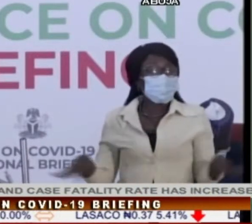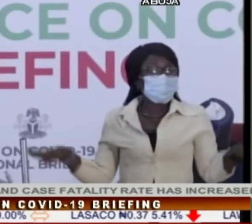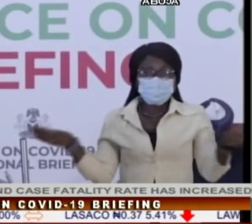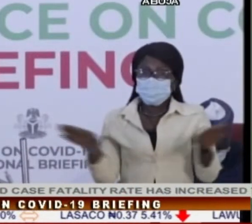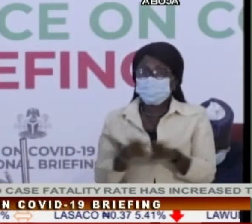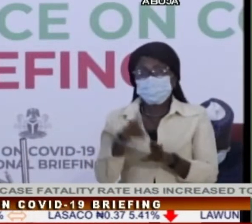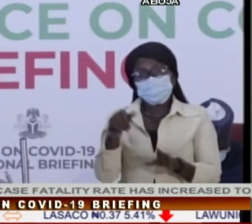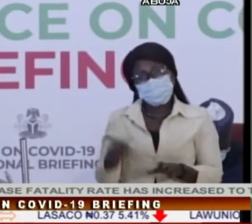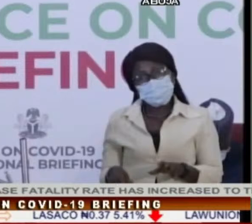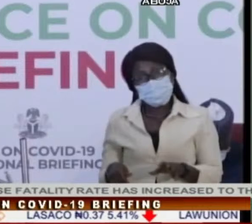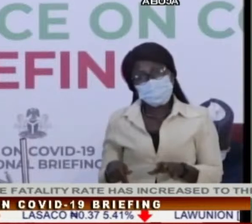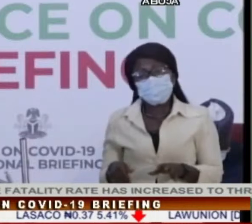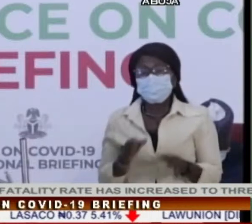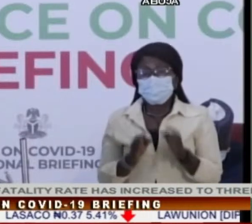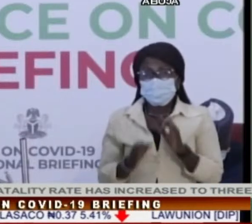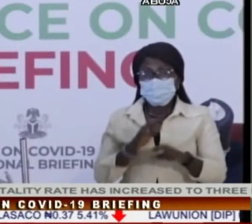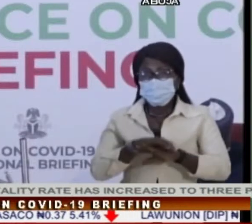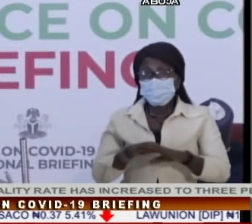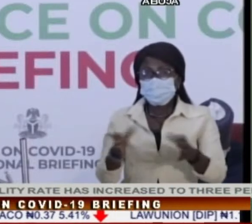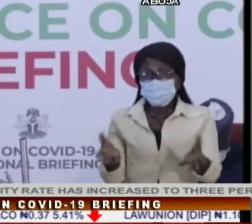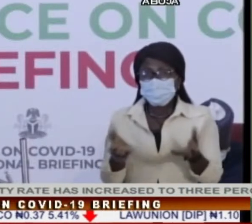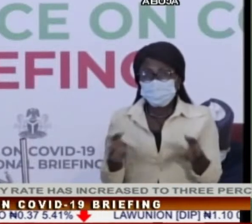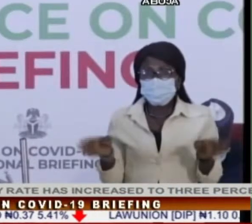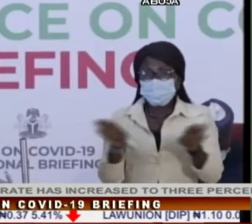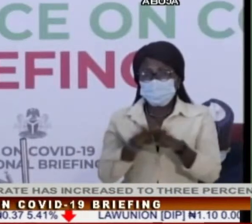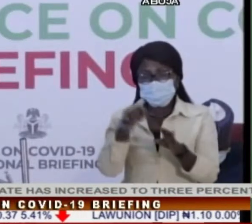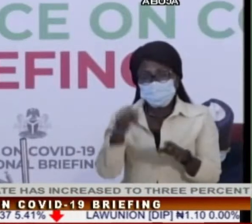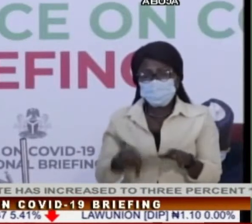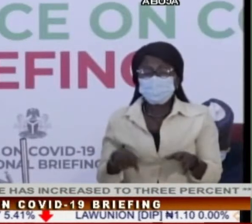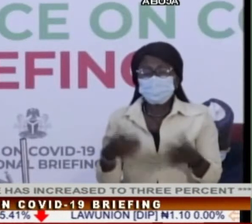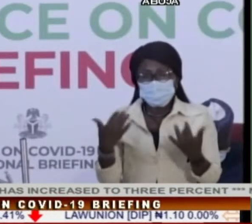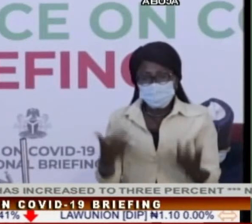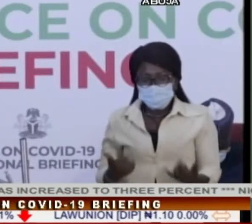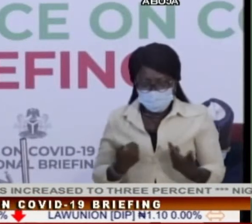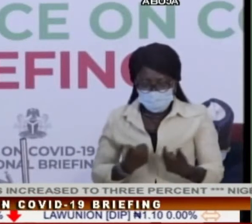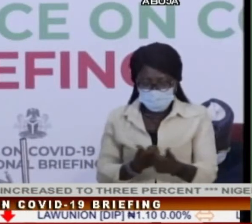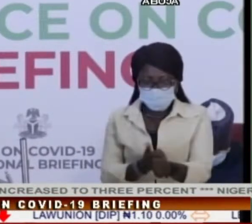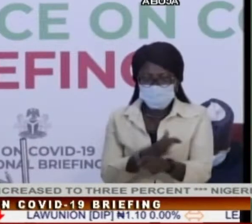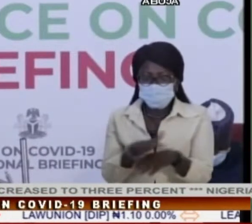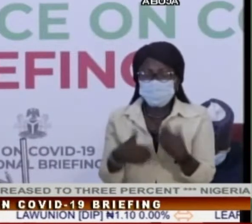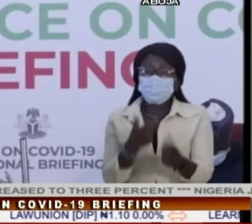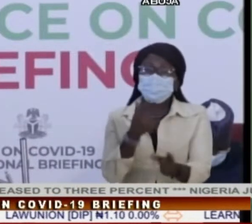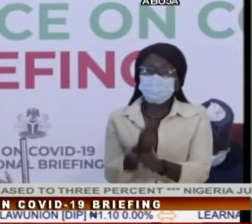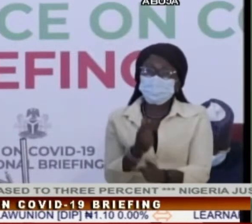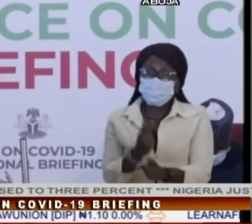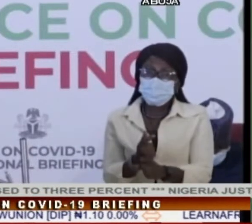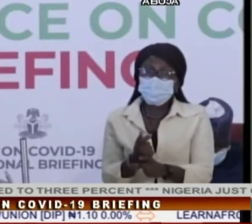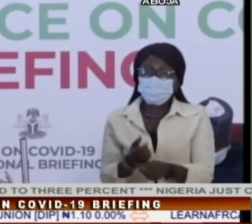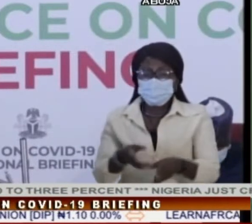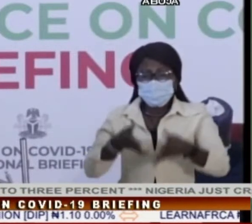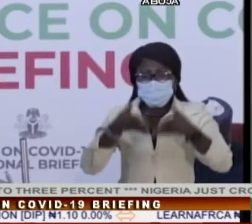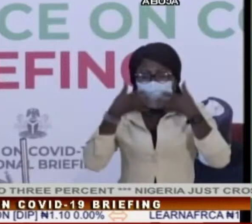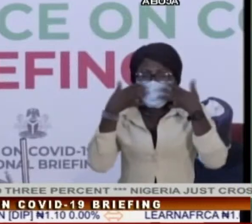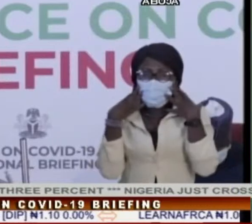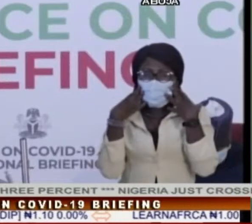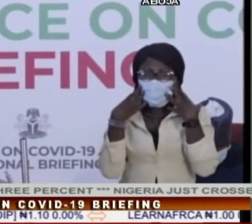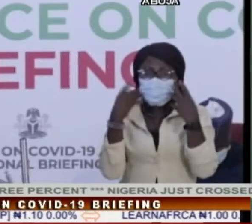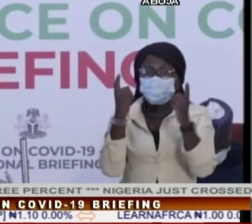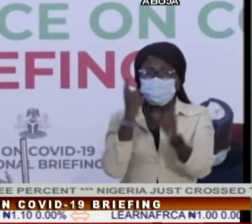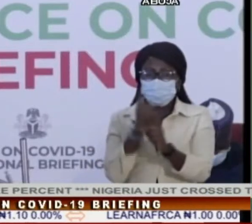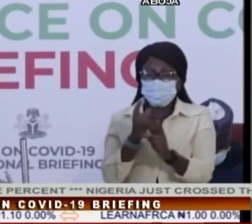time to make sure that we follow these non-pharmaceutical interventions. Wear a face mask. Keep your distance from